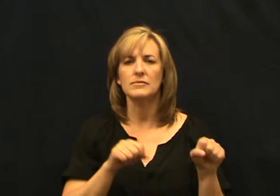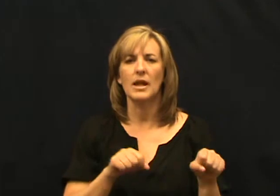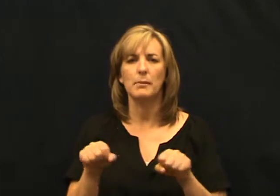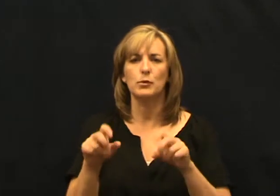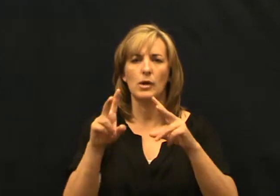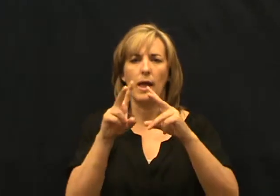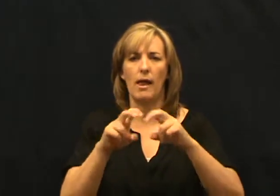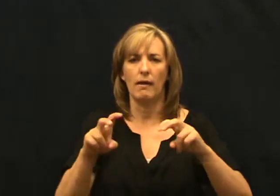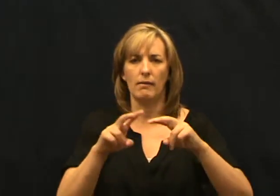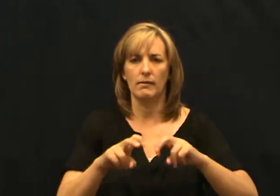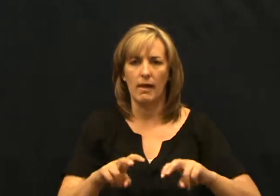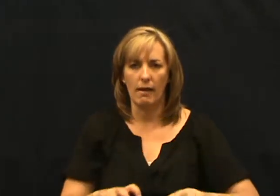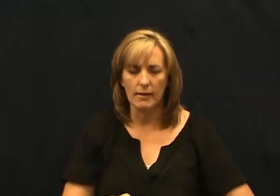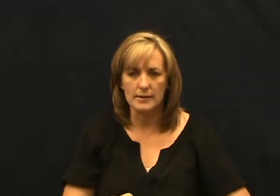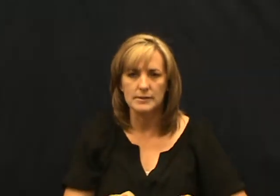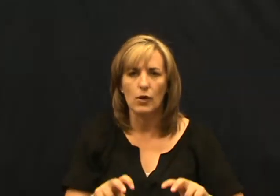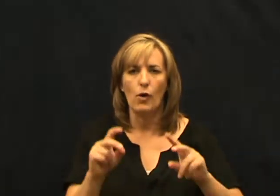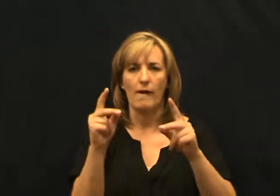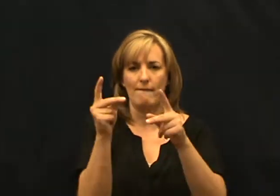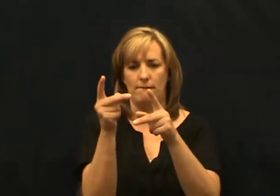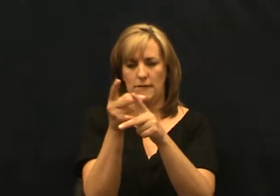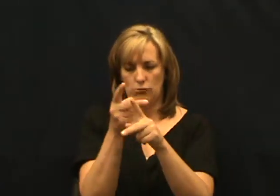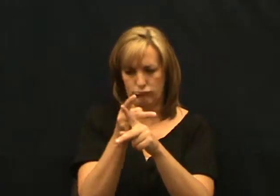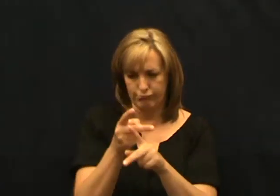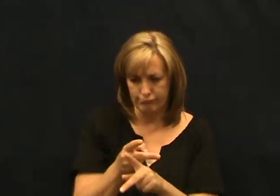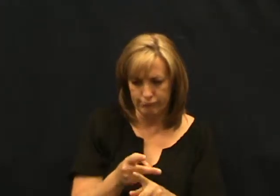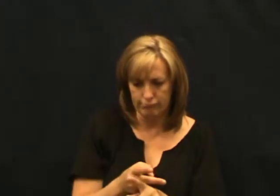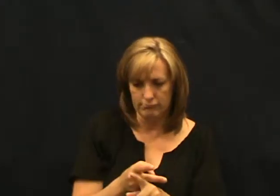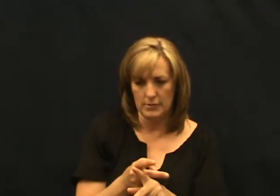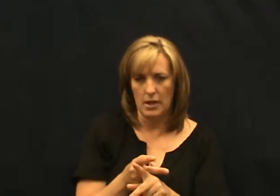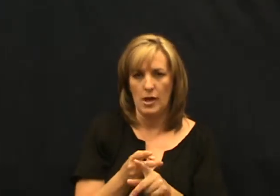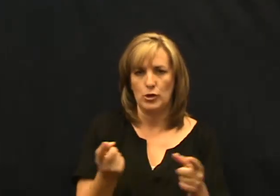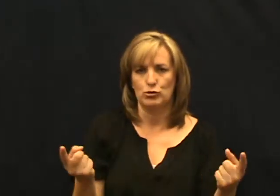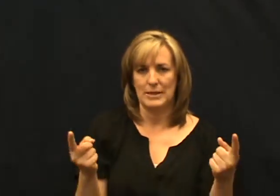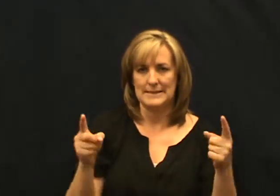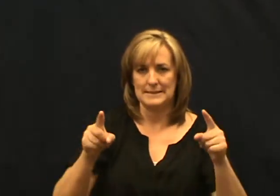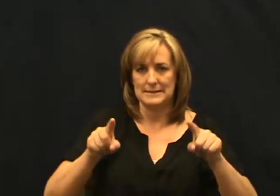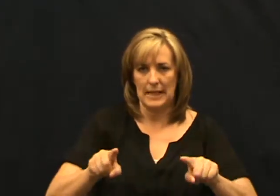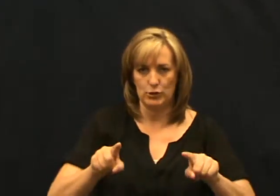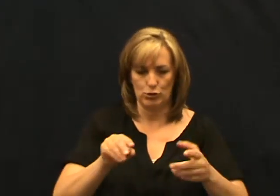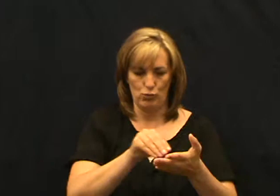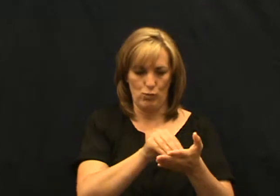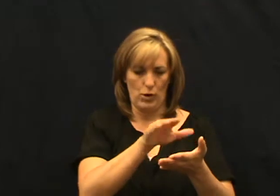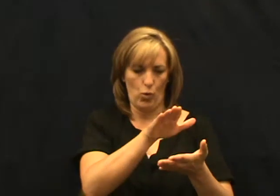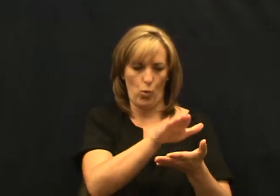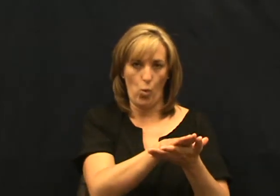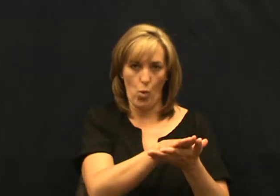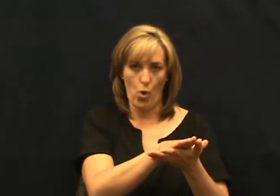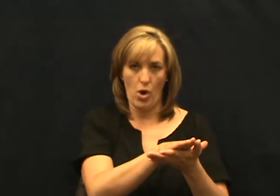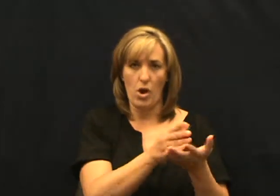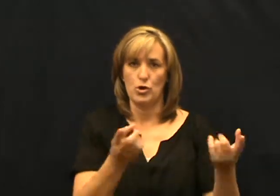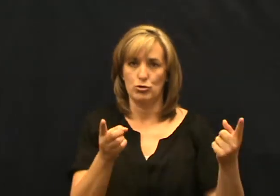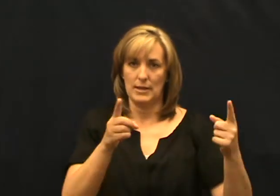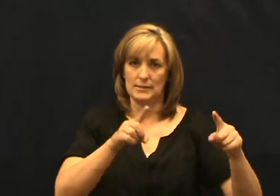other words, figure out a transaction, record that transaction, and summarize the effects of that